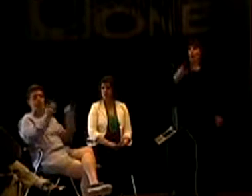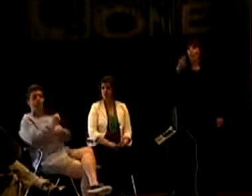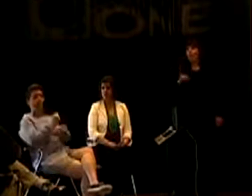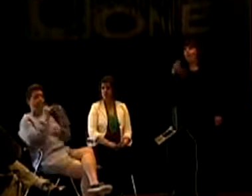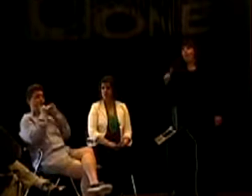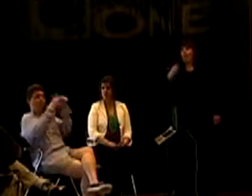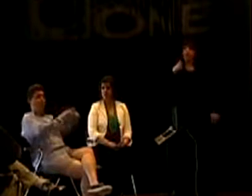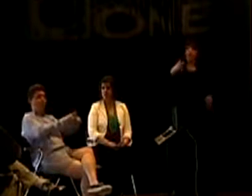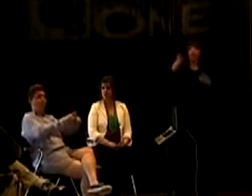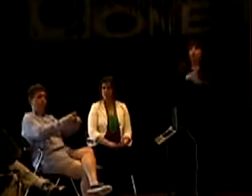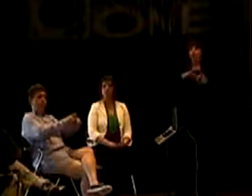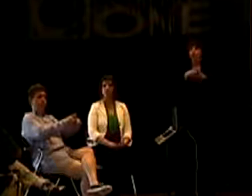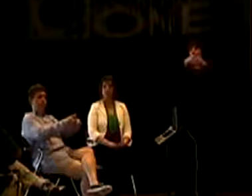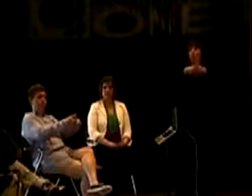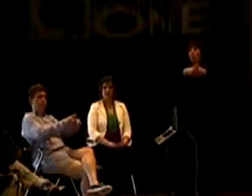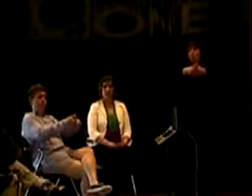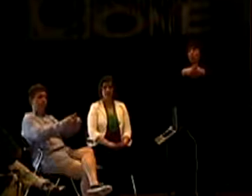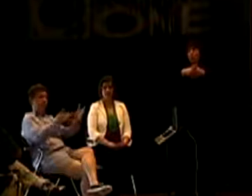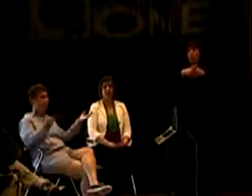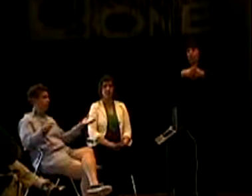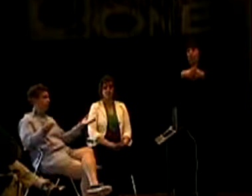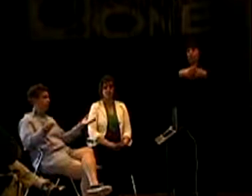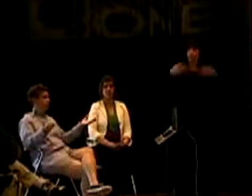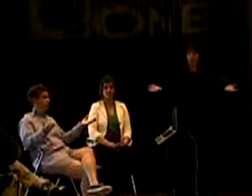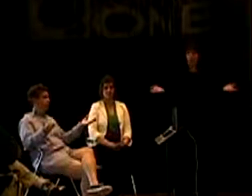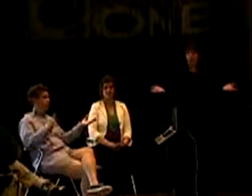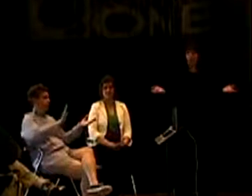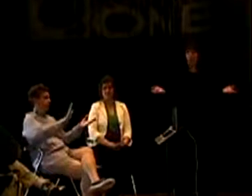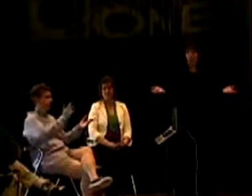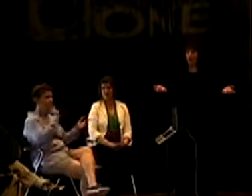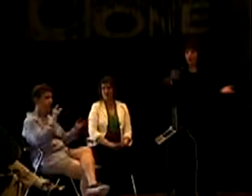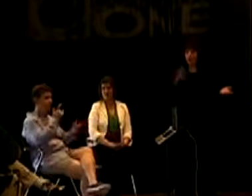we want Marlene Matten because she won the award. And,